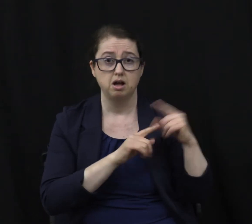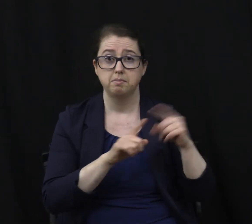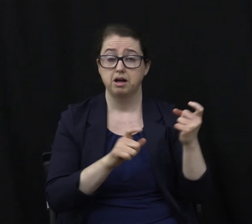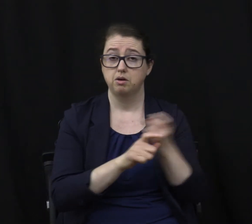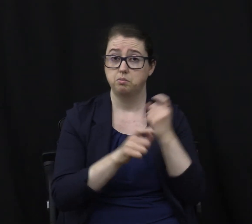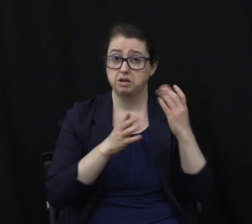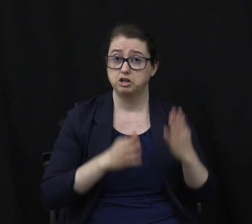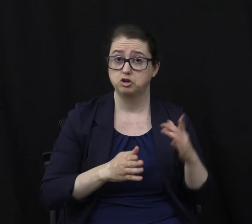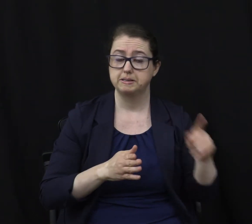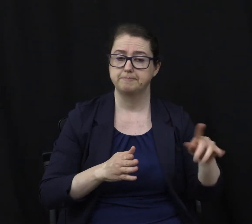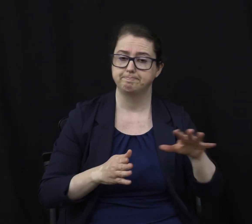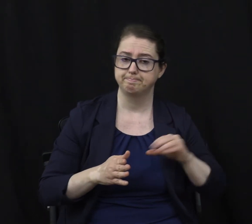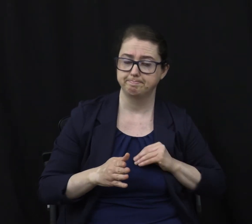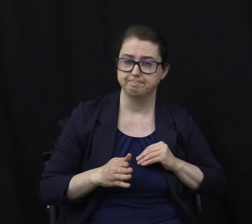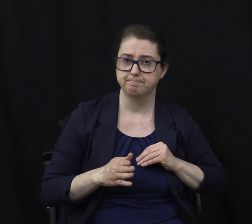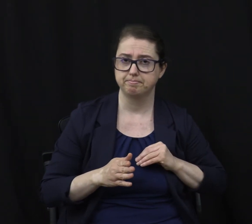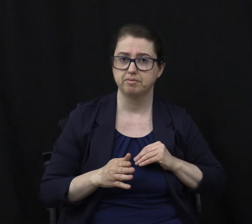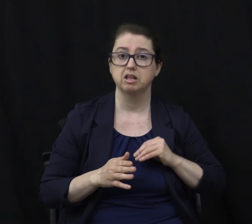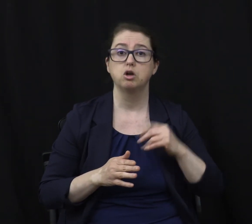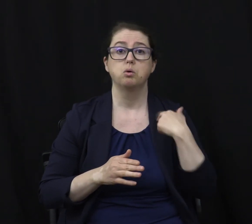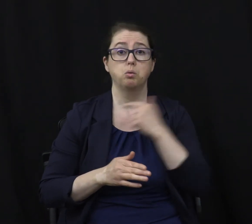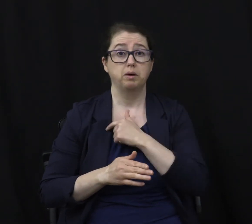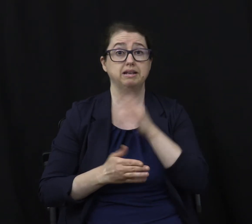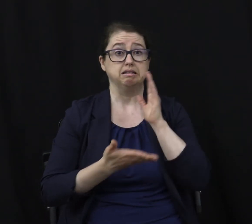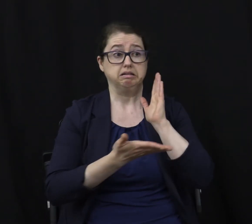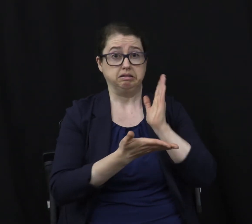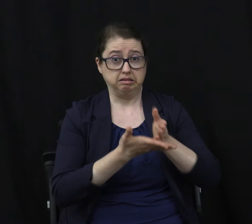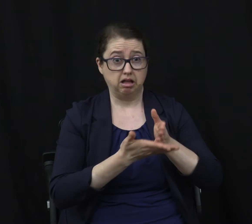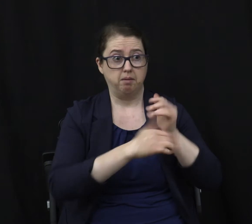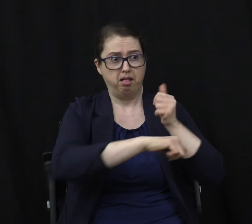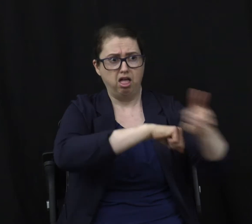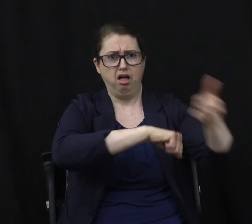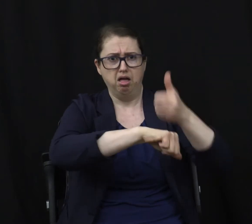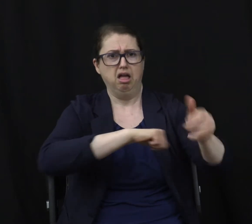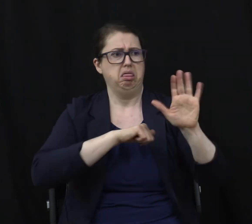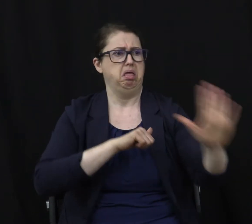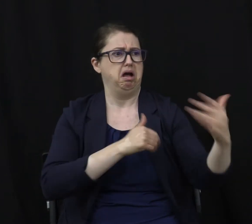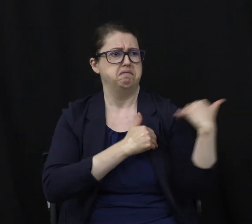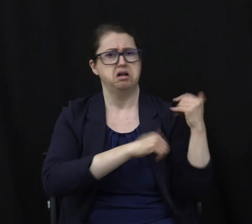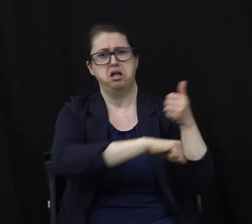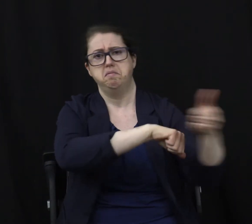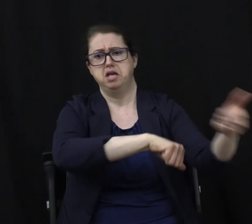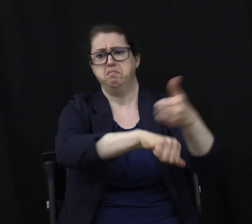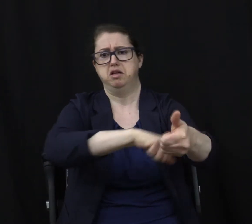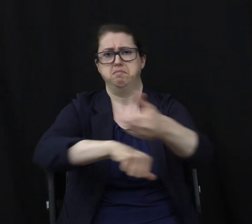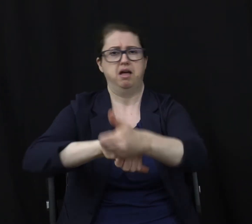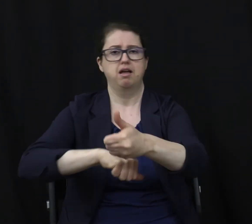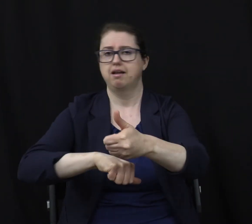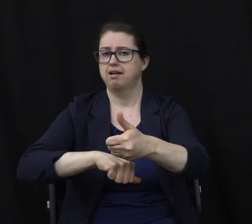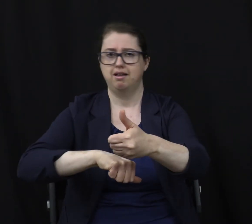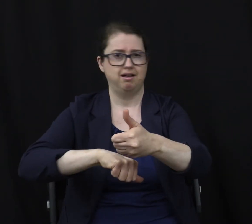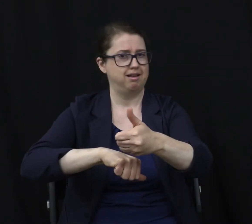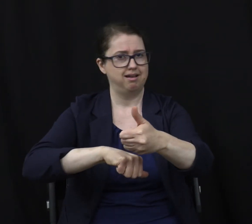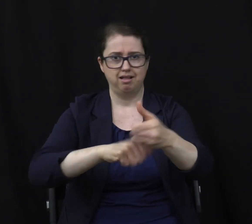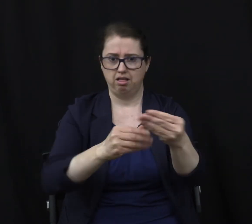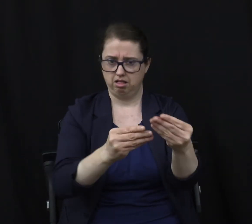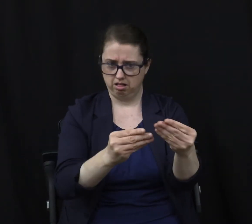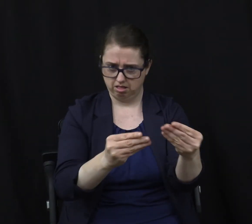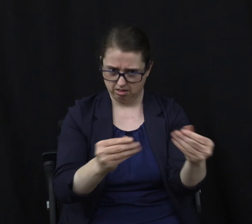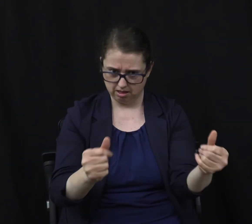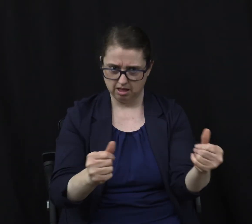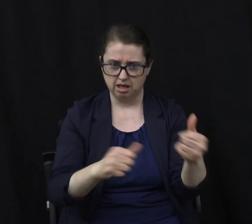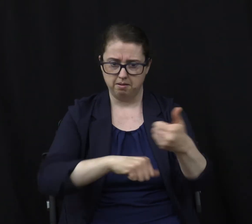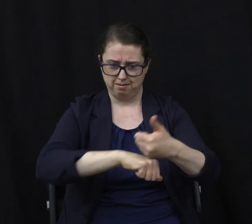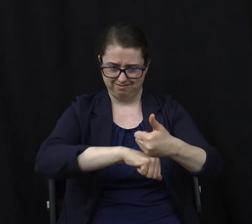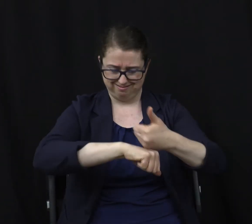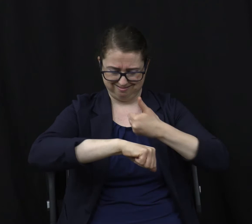stop blaming everybody else for our problems and we take personal responsibility, 90% of